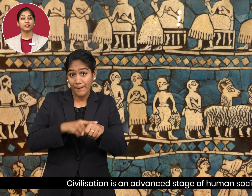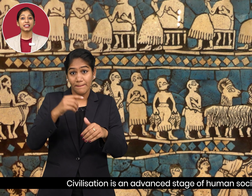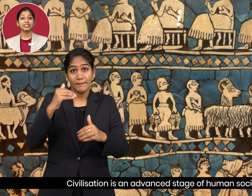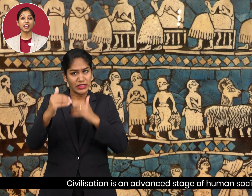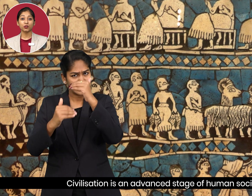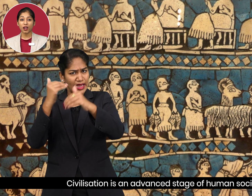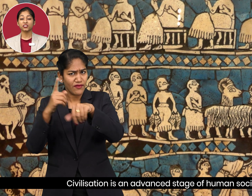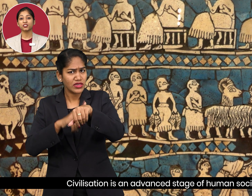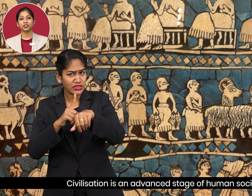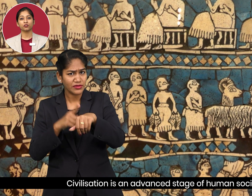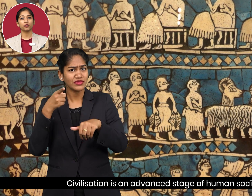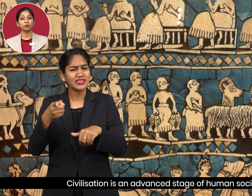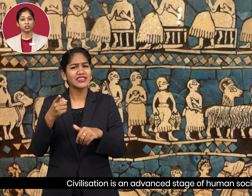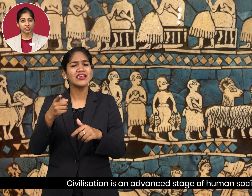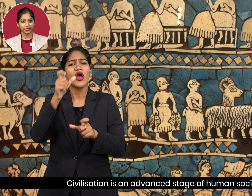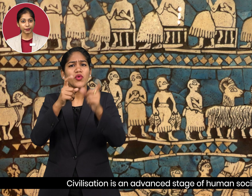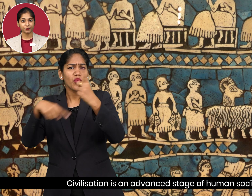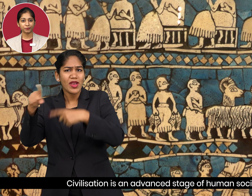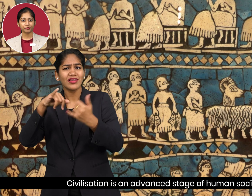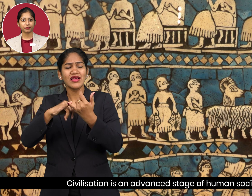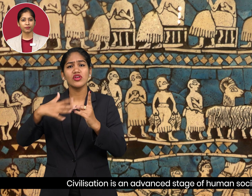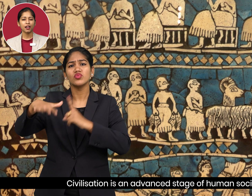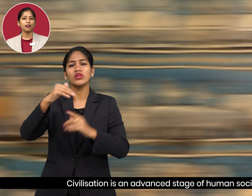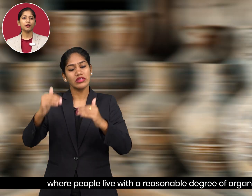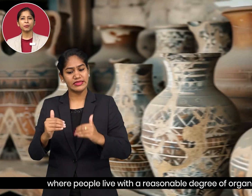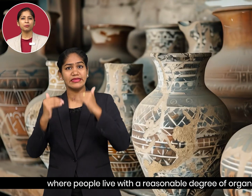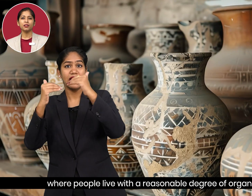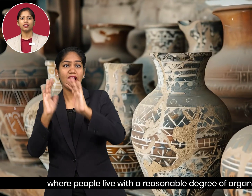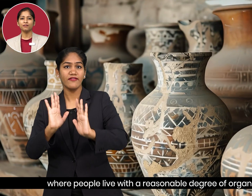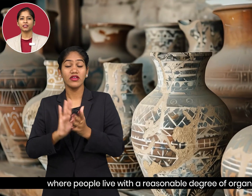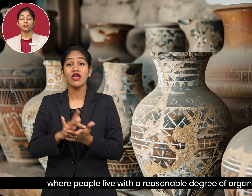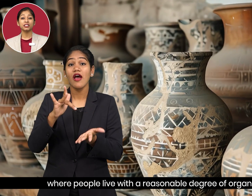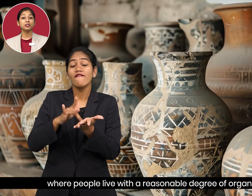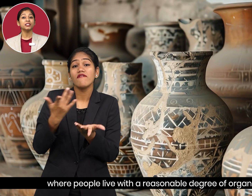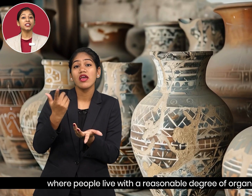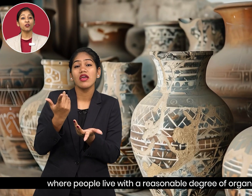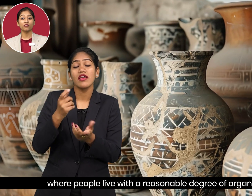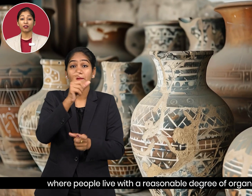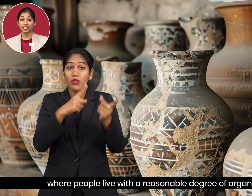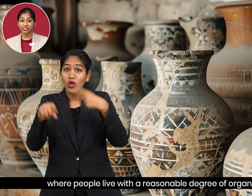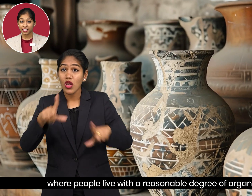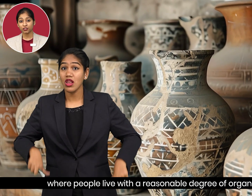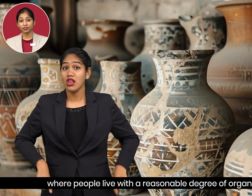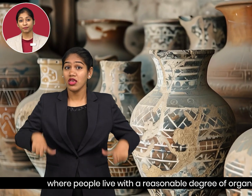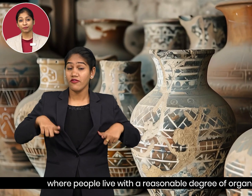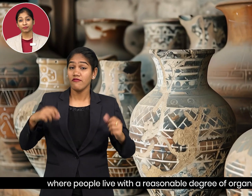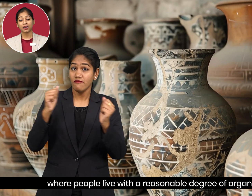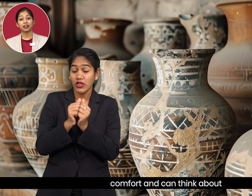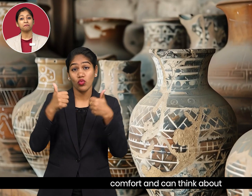Civilization is an advanced stage of human society where people live with a reasonable degree of